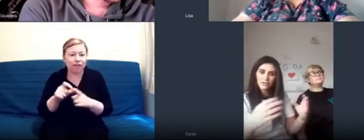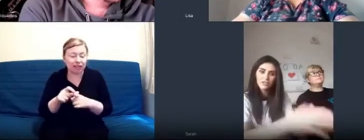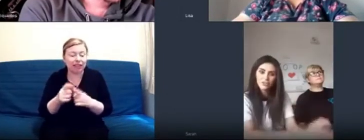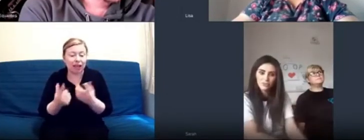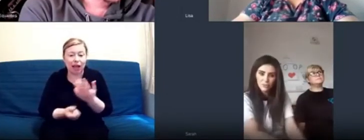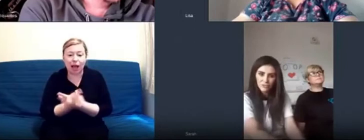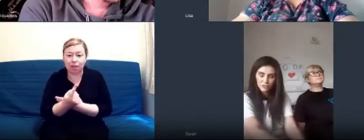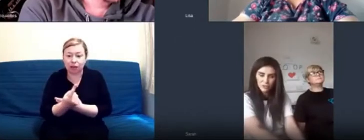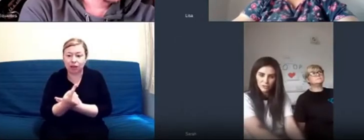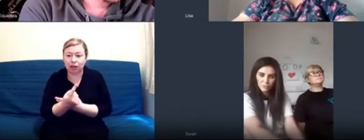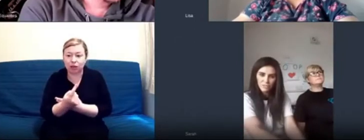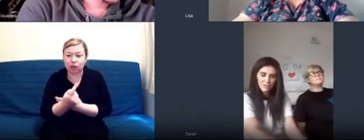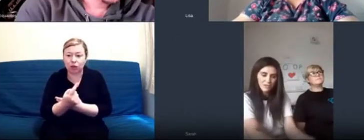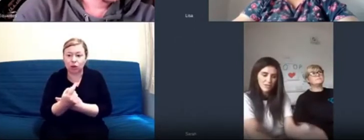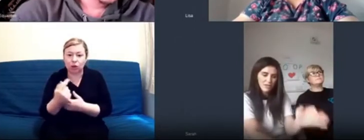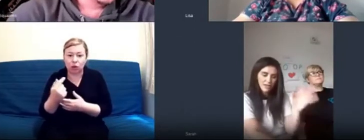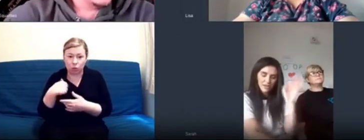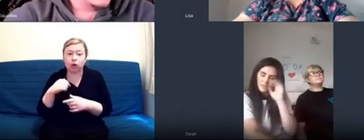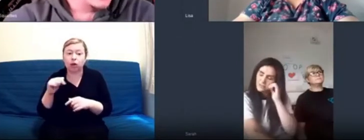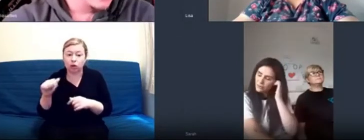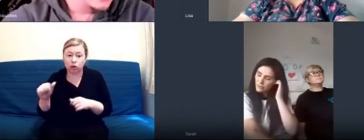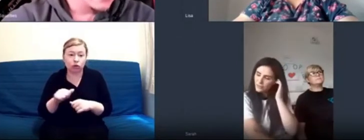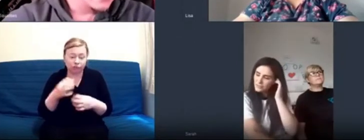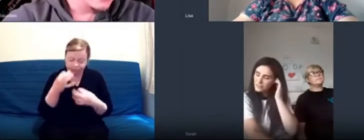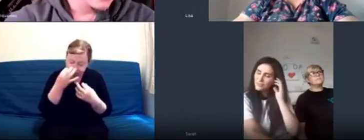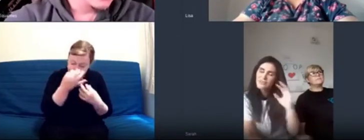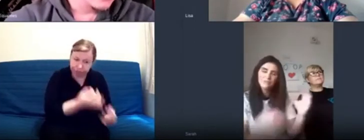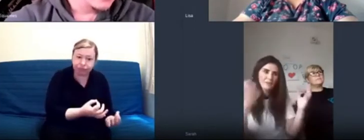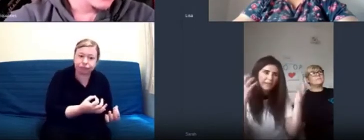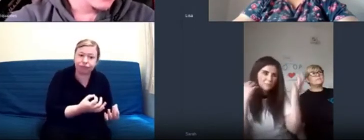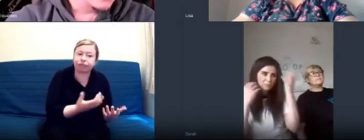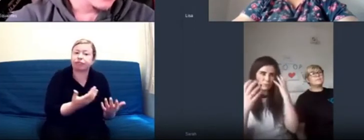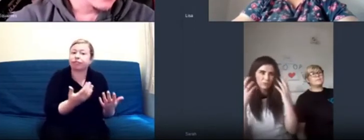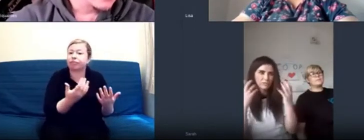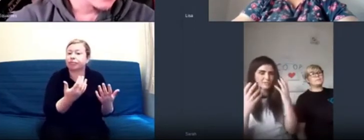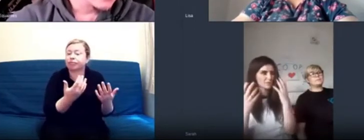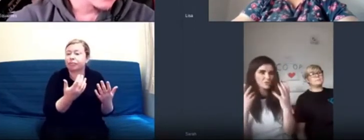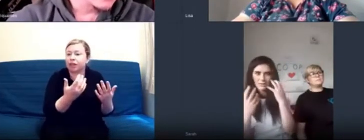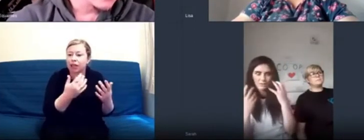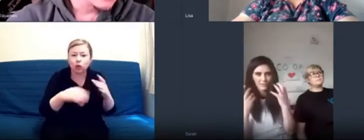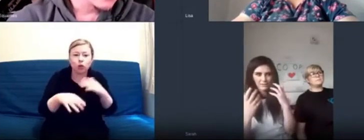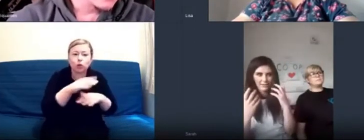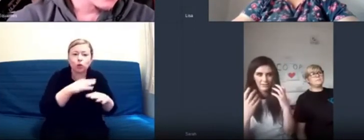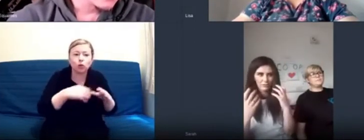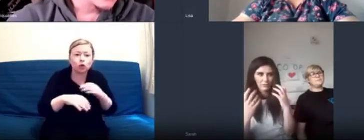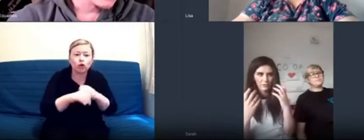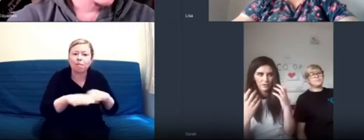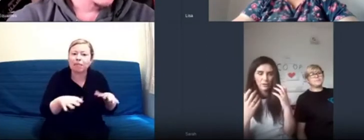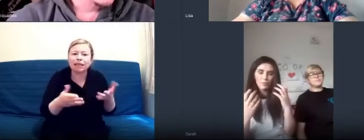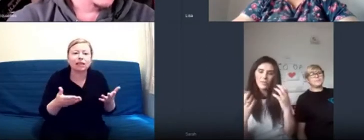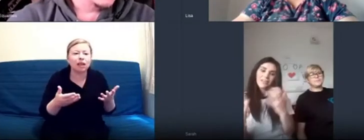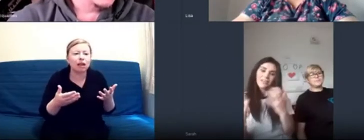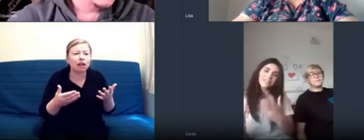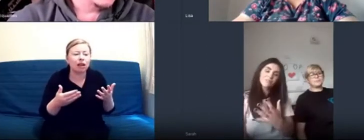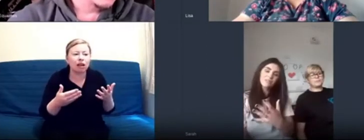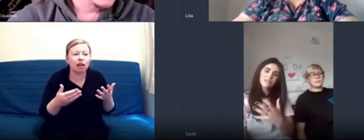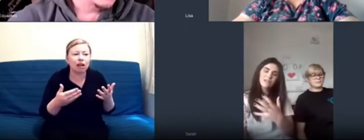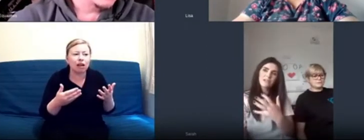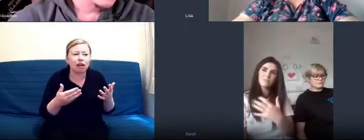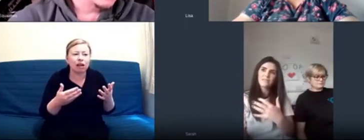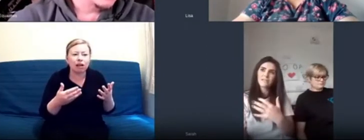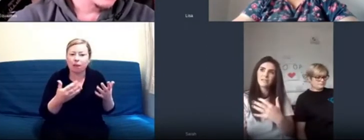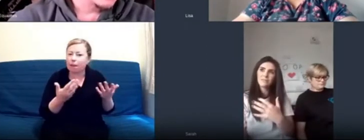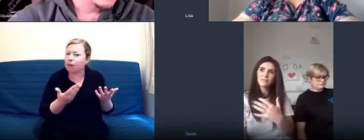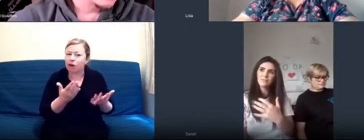got consumed with the social media and all the stuff that your mind was processing and trying to make sense of. But this has been